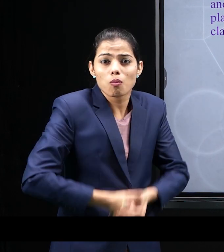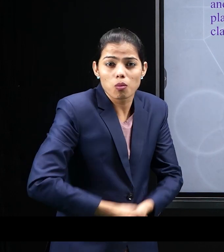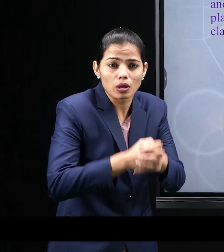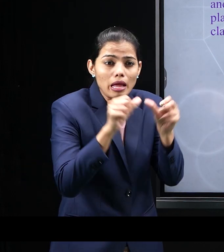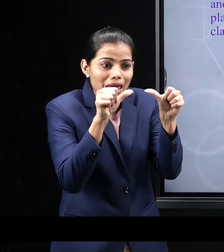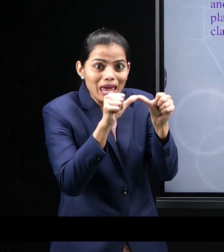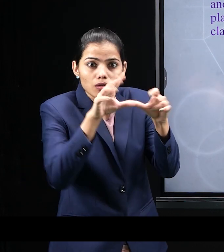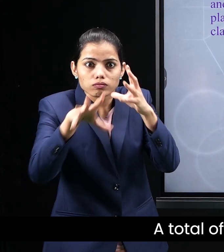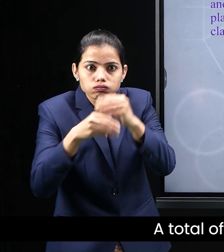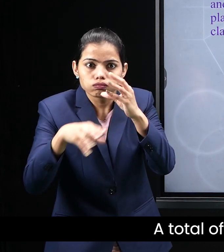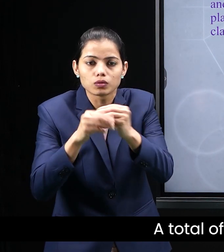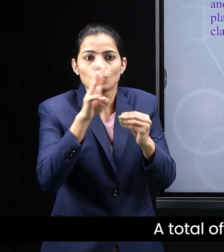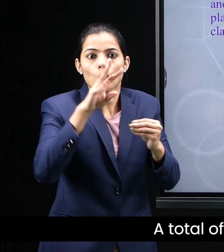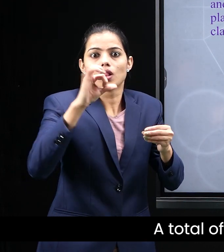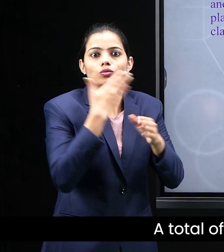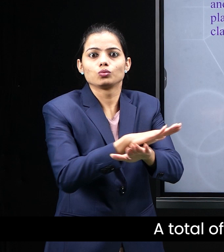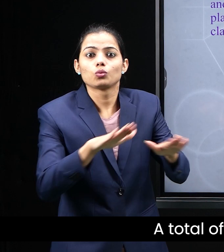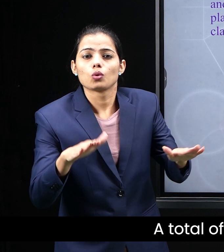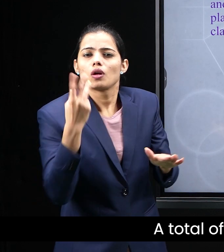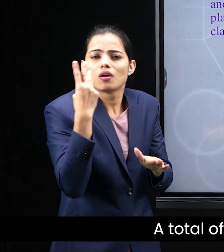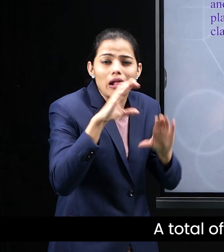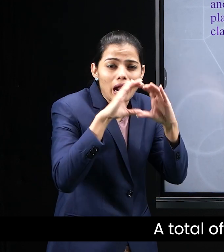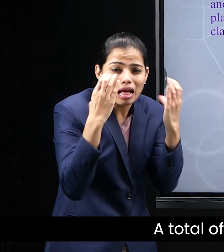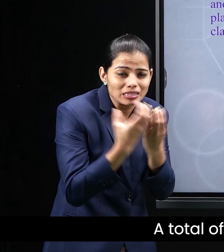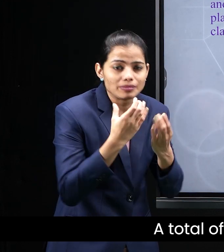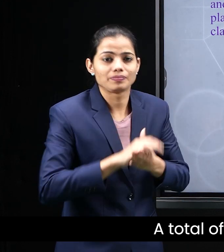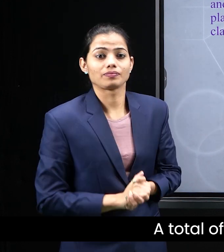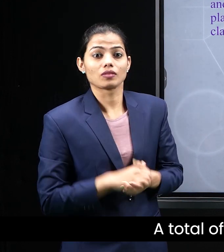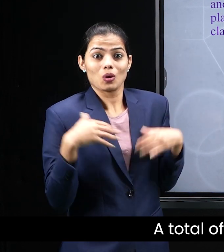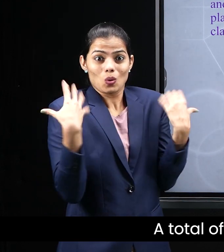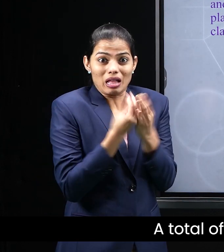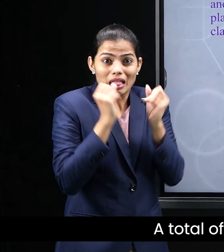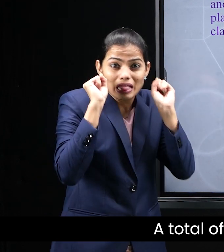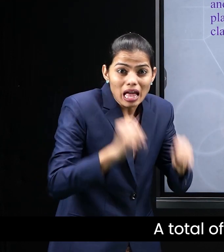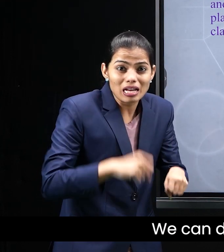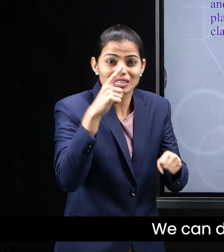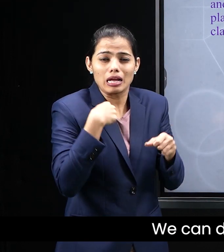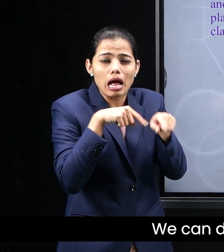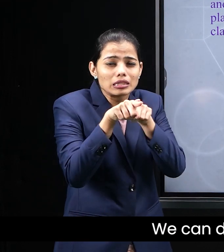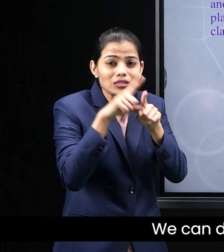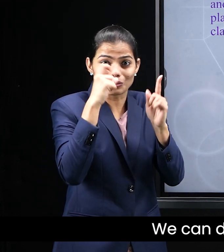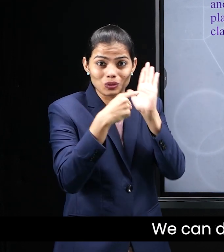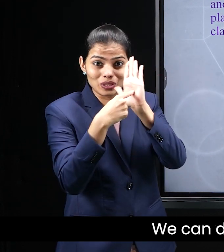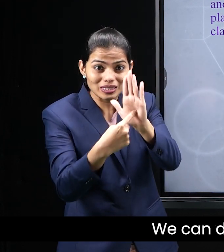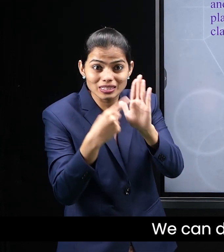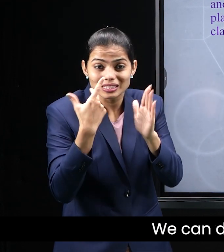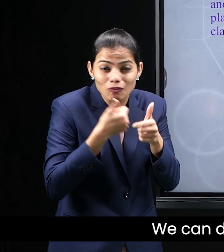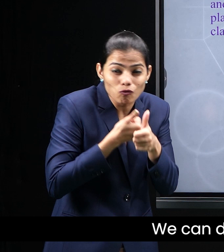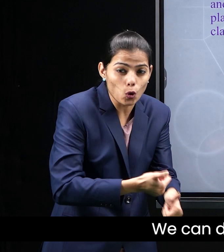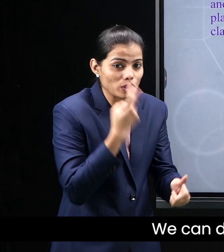volleyball. A total of 39 students are there in a class. We can describe this pictorially as